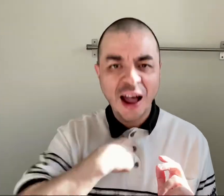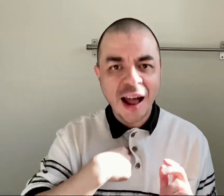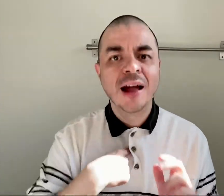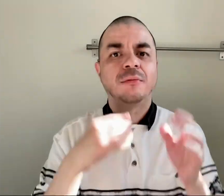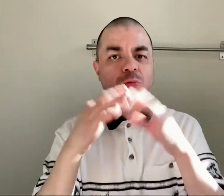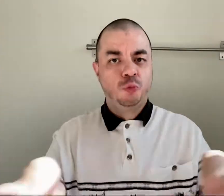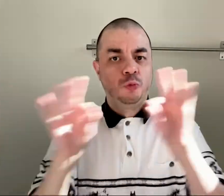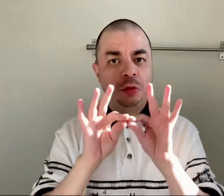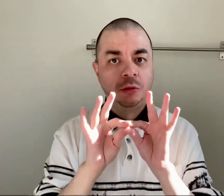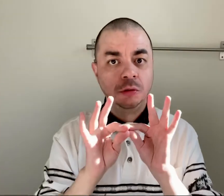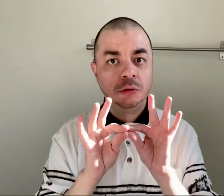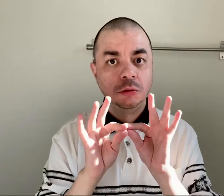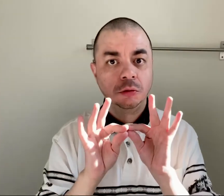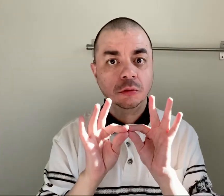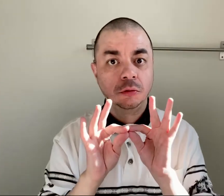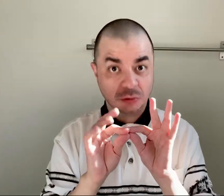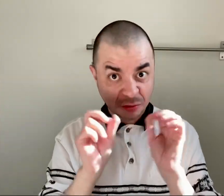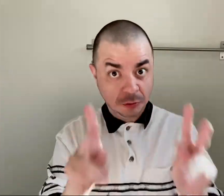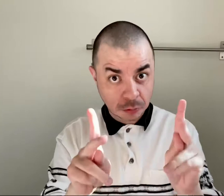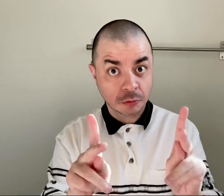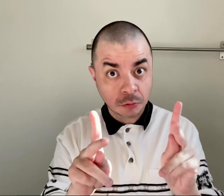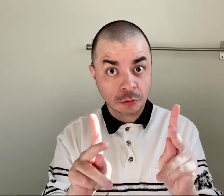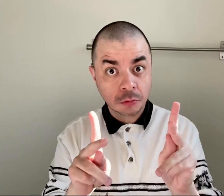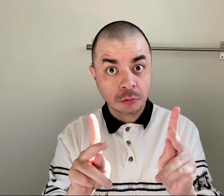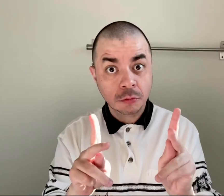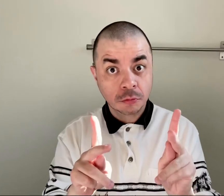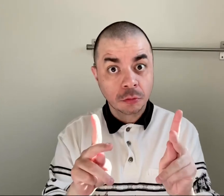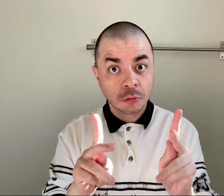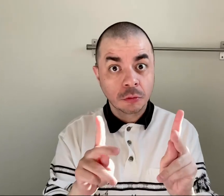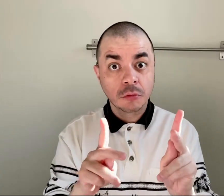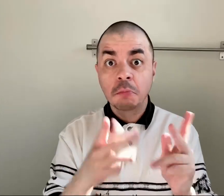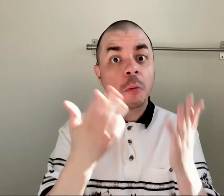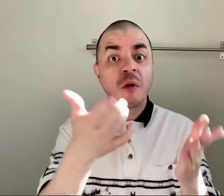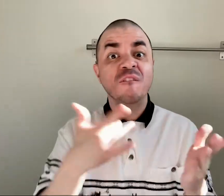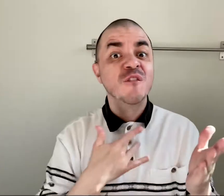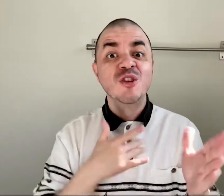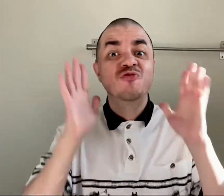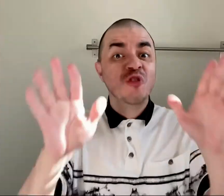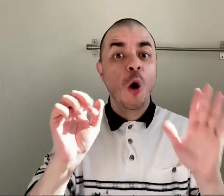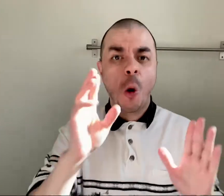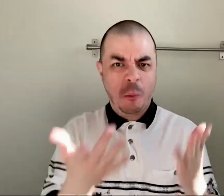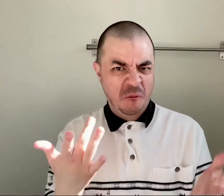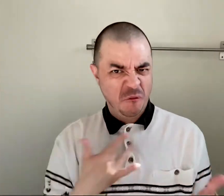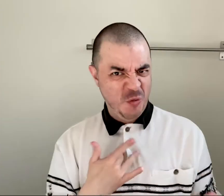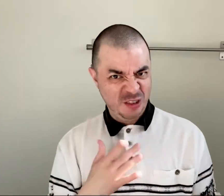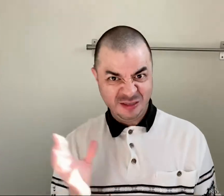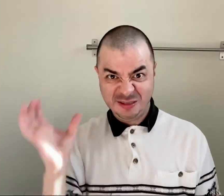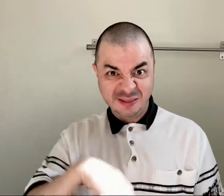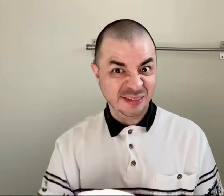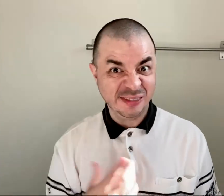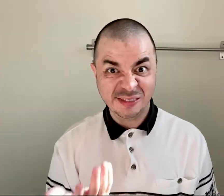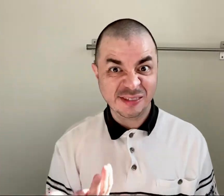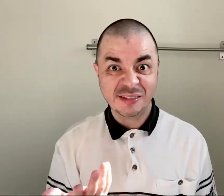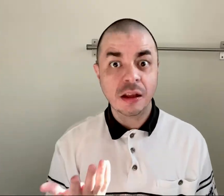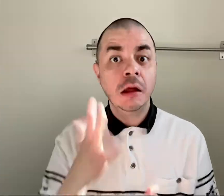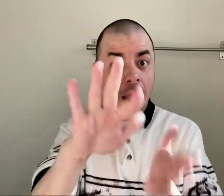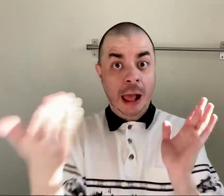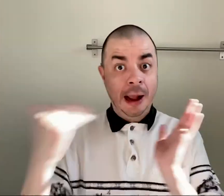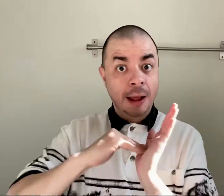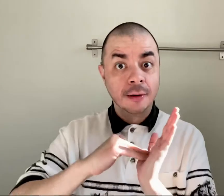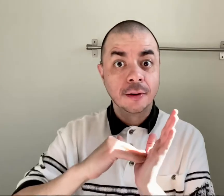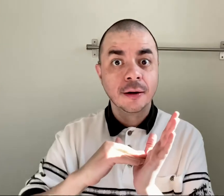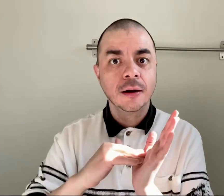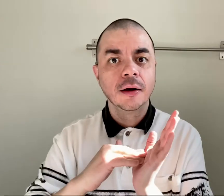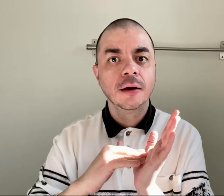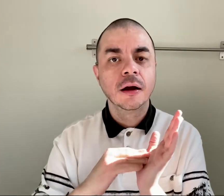worth it okay maybe that felt great or perhaps that felt weird let's go again